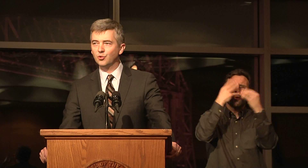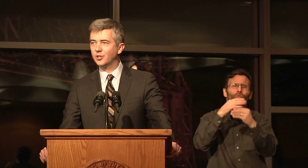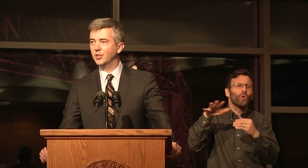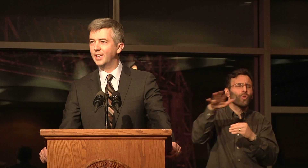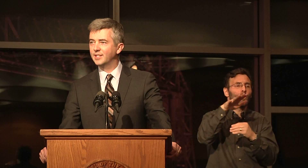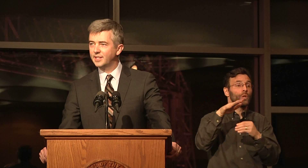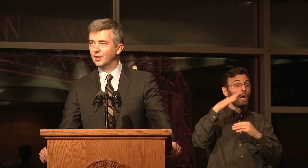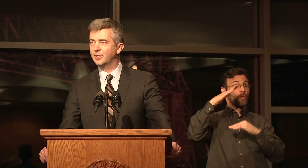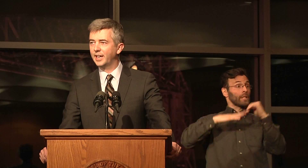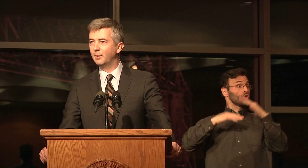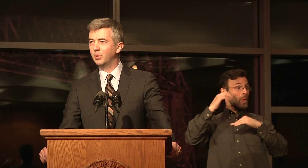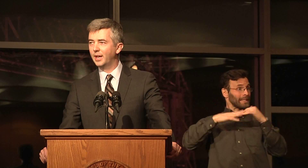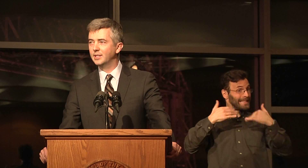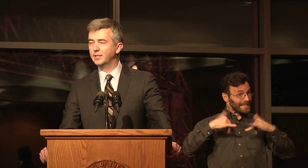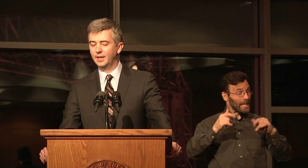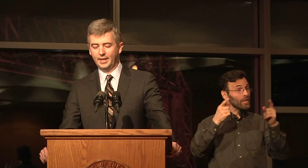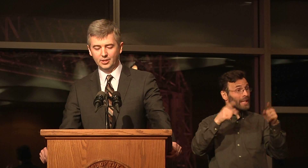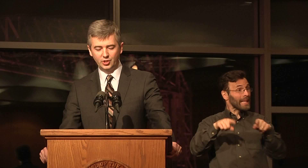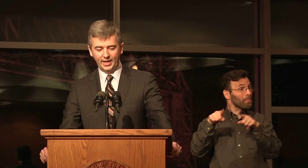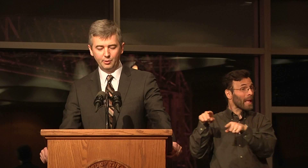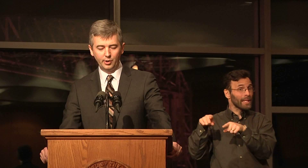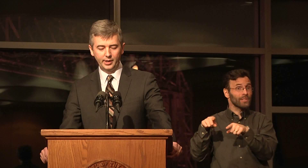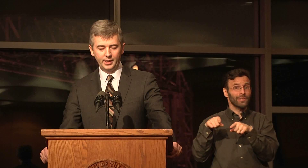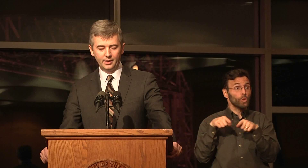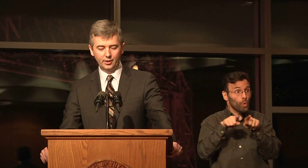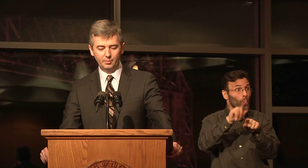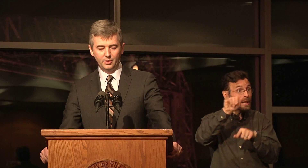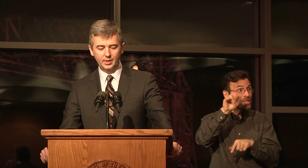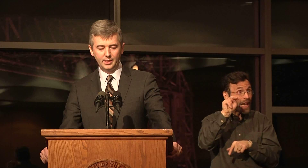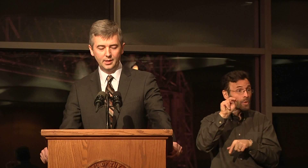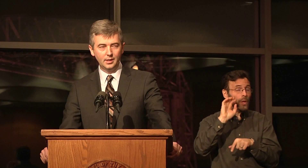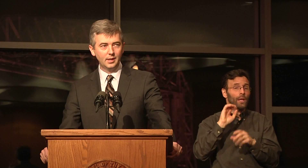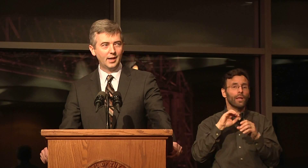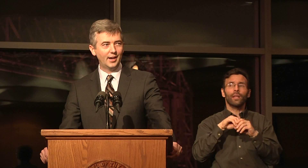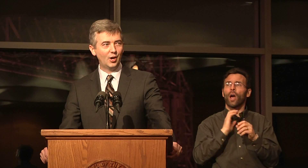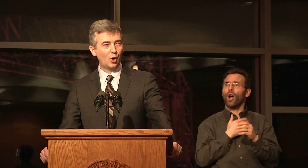the construction that's still taking place in January